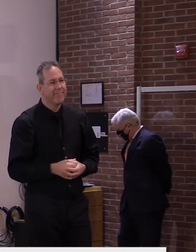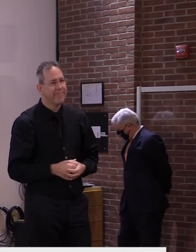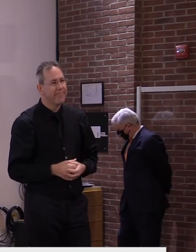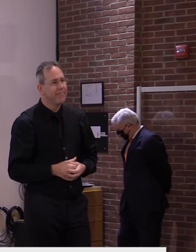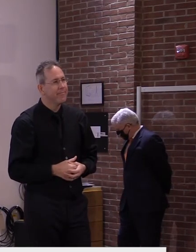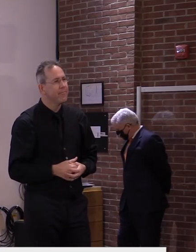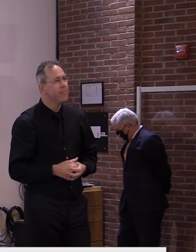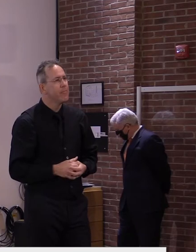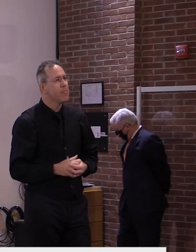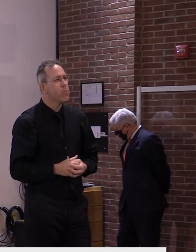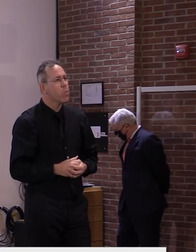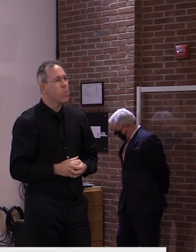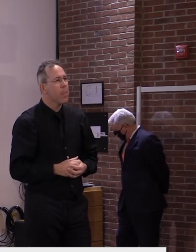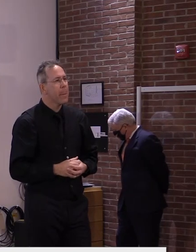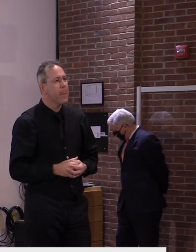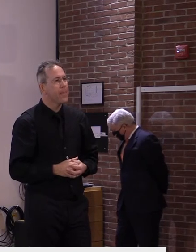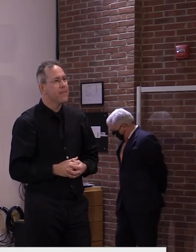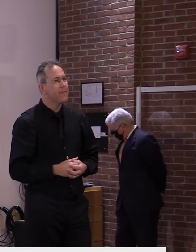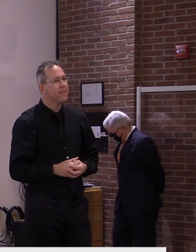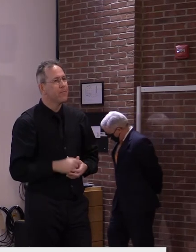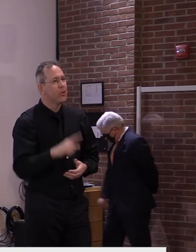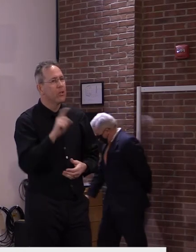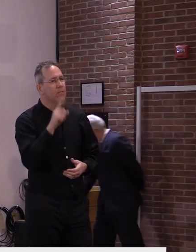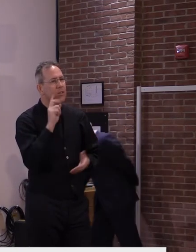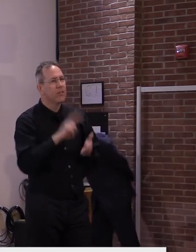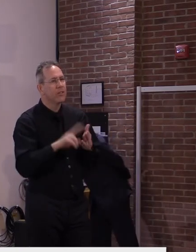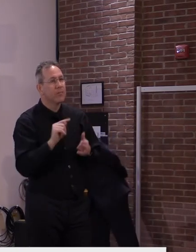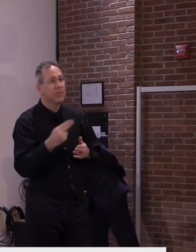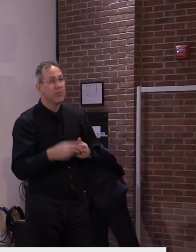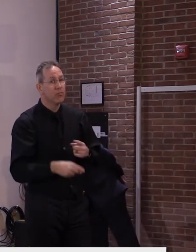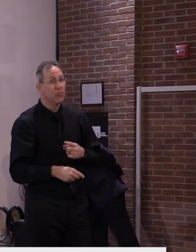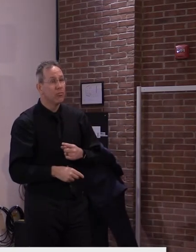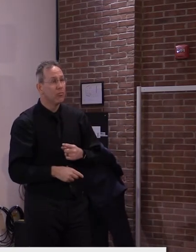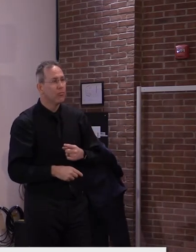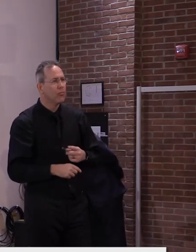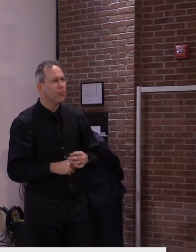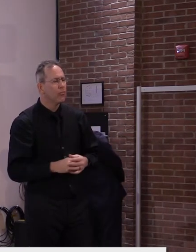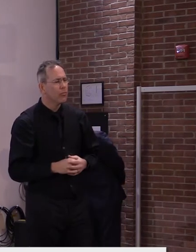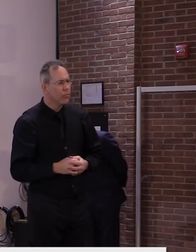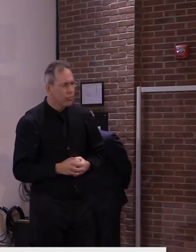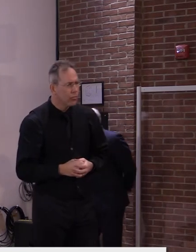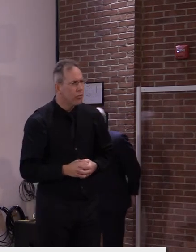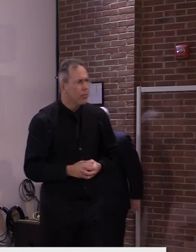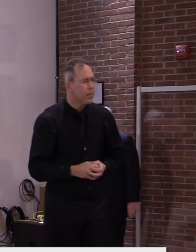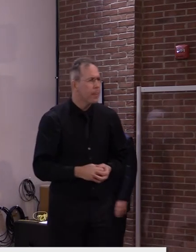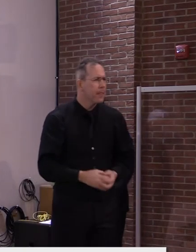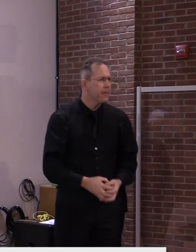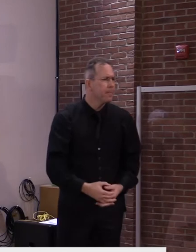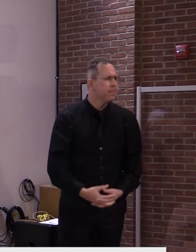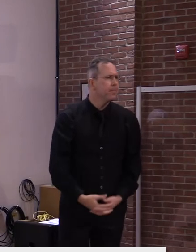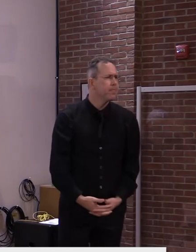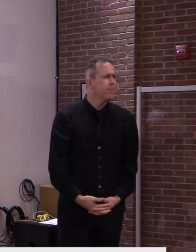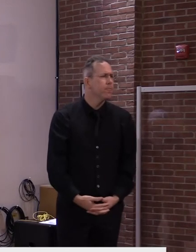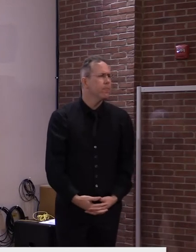Secretary Smith, you referenced earlier that a portion of the 1,300 or